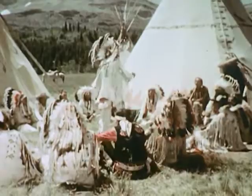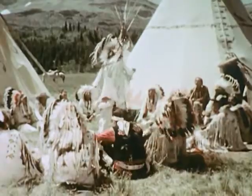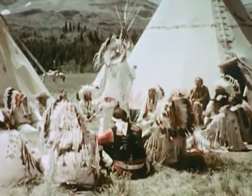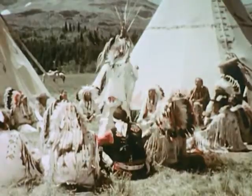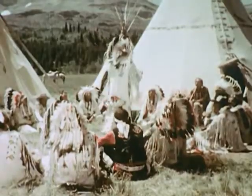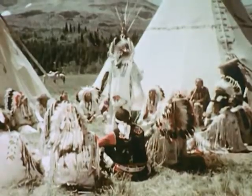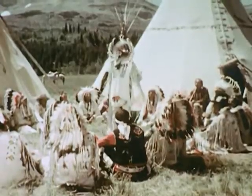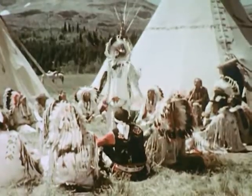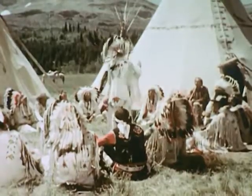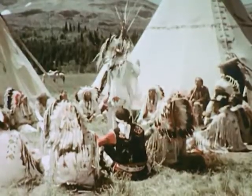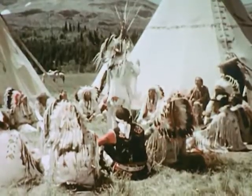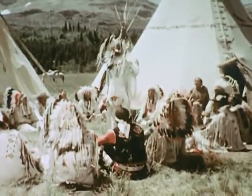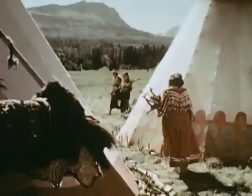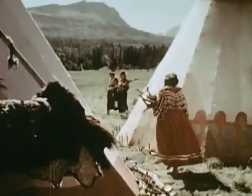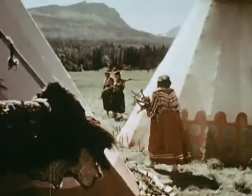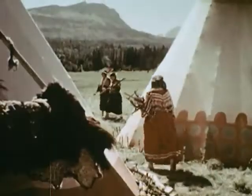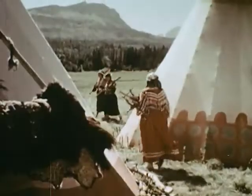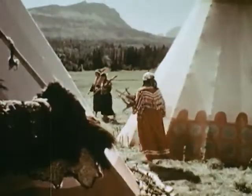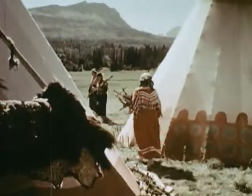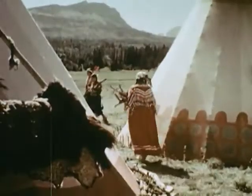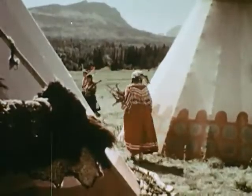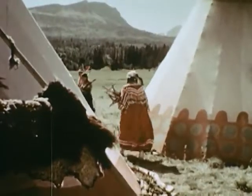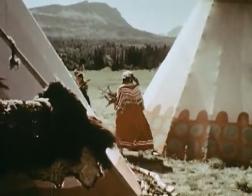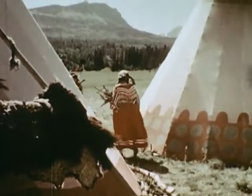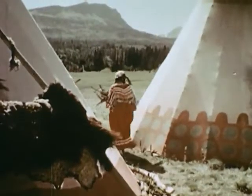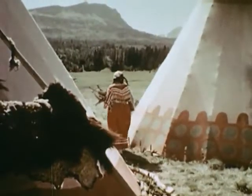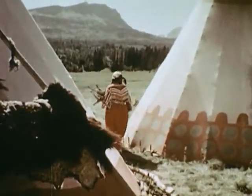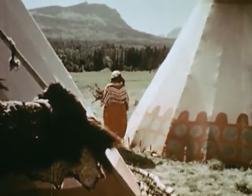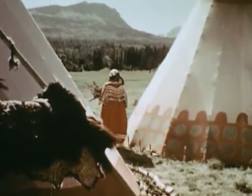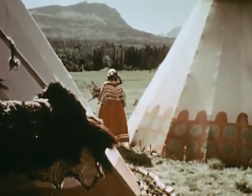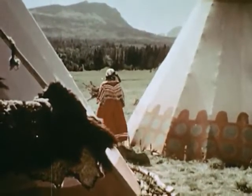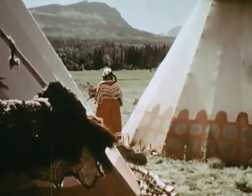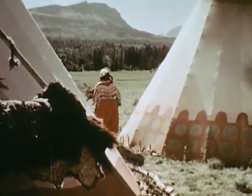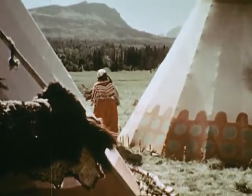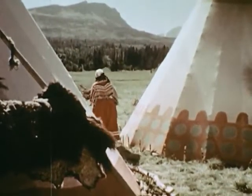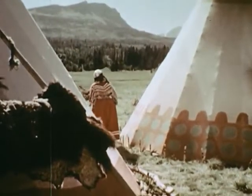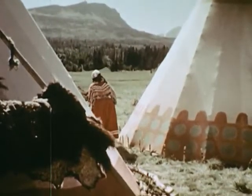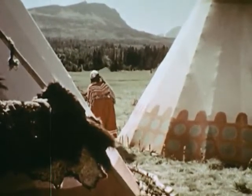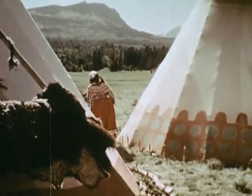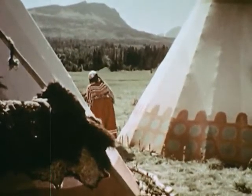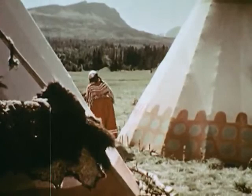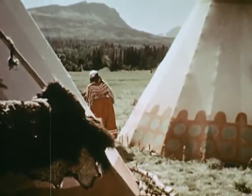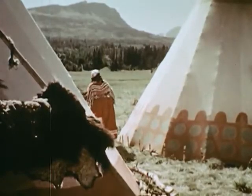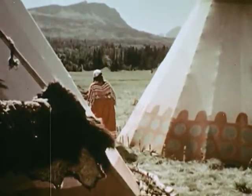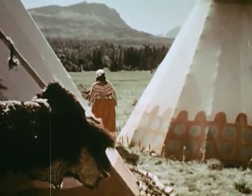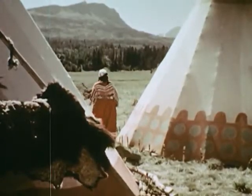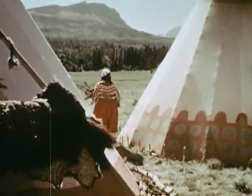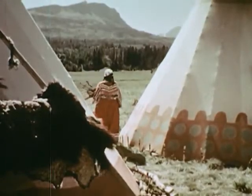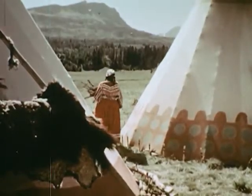the grass on the prairie, while the women, as of old, take charge of the routine work of the camp.